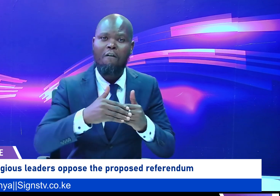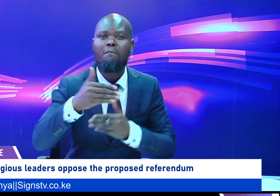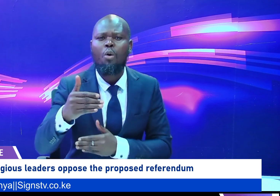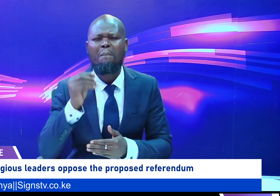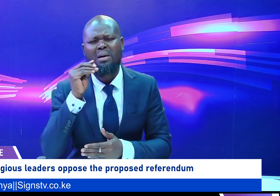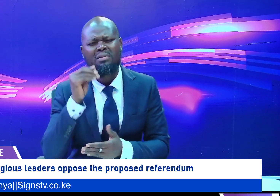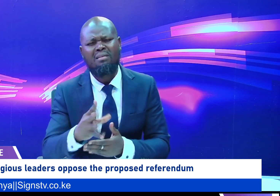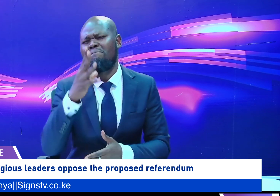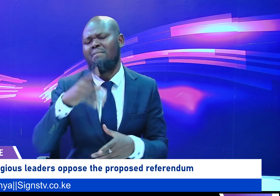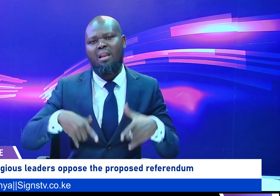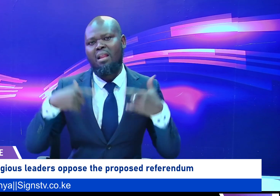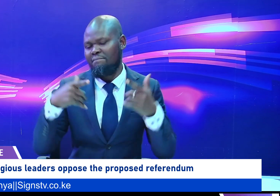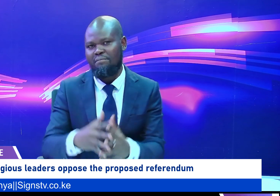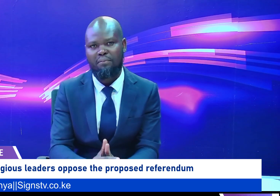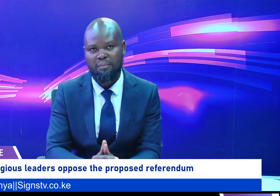positions and cost of living.